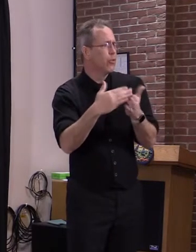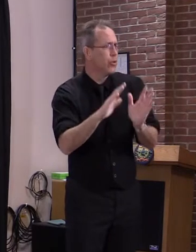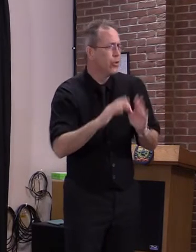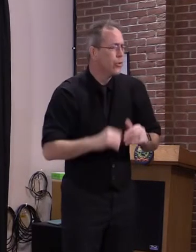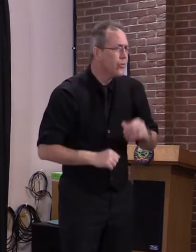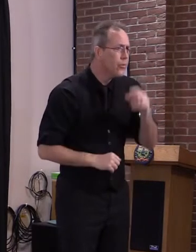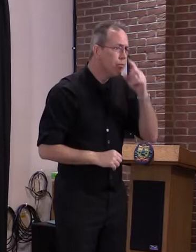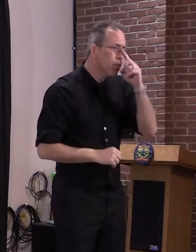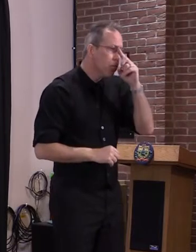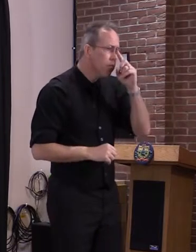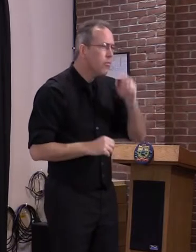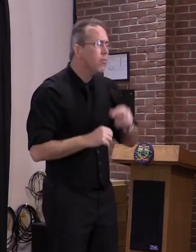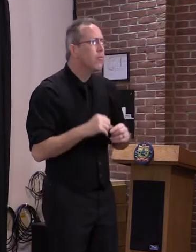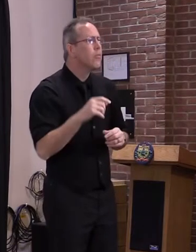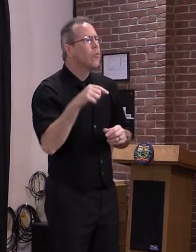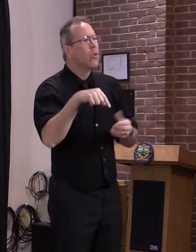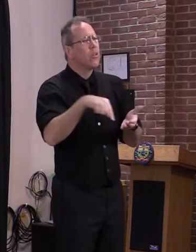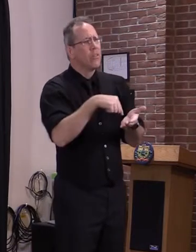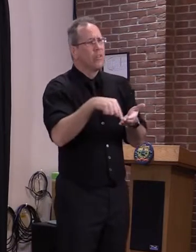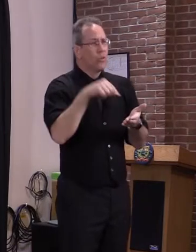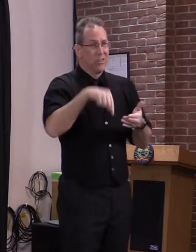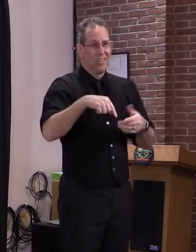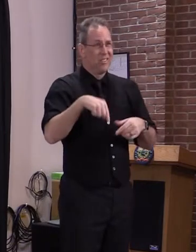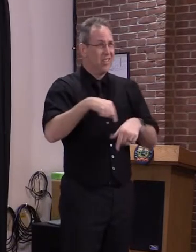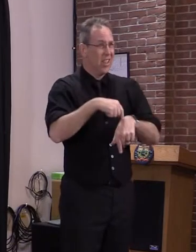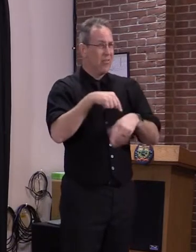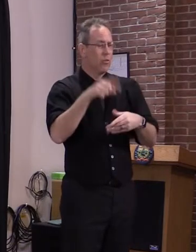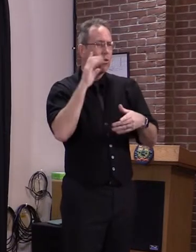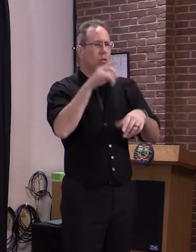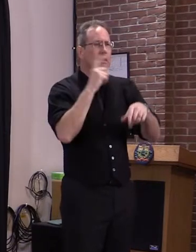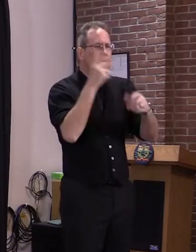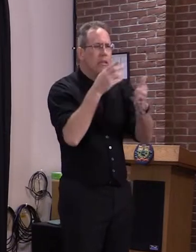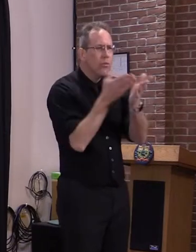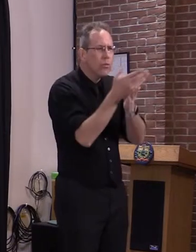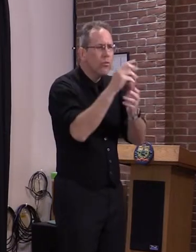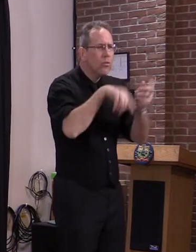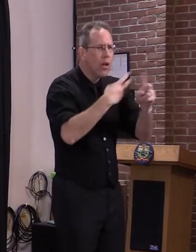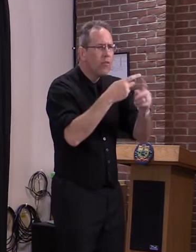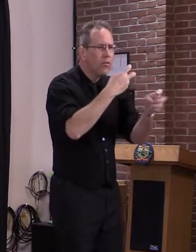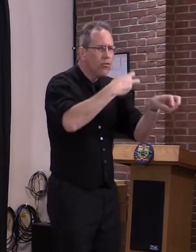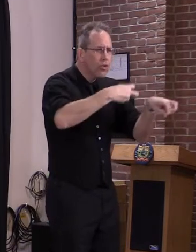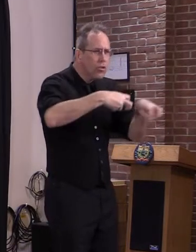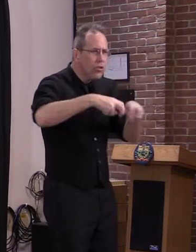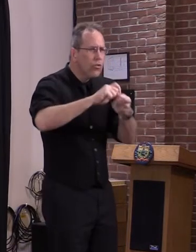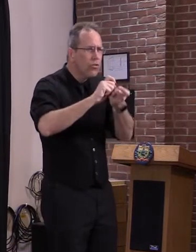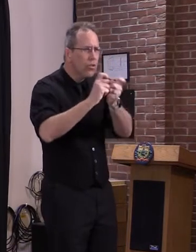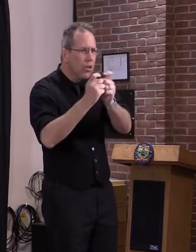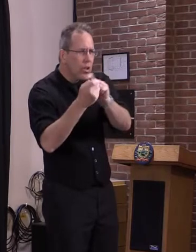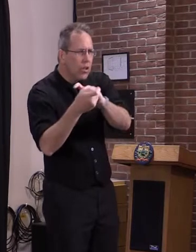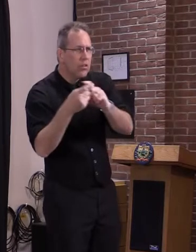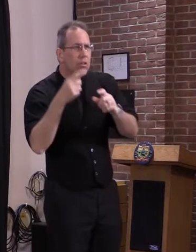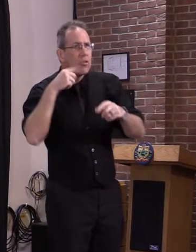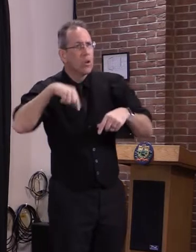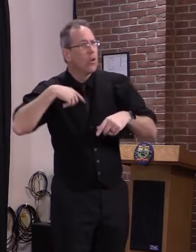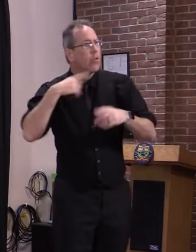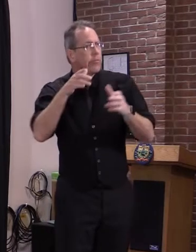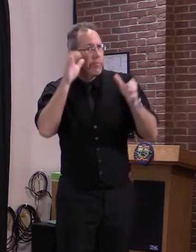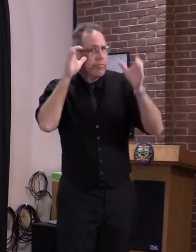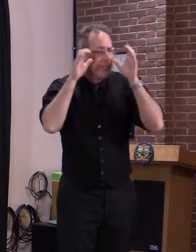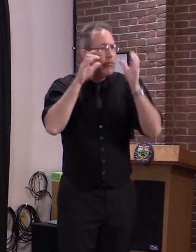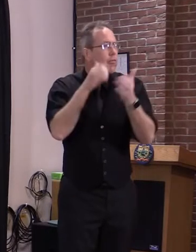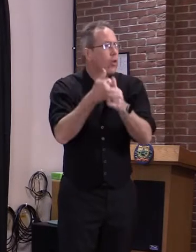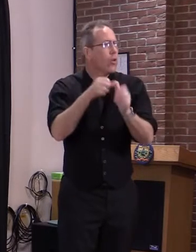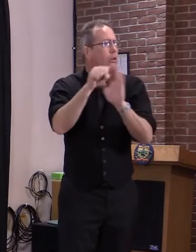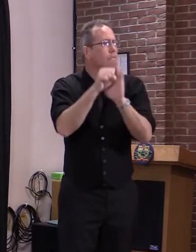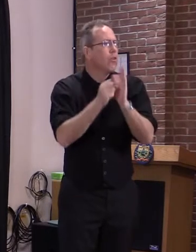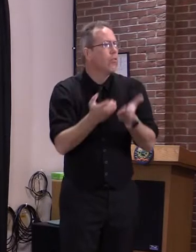transition for many districts as they plan to implement the new state recommendations. Several districts have announced that they are going to move to mass optional